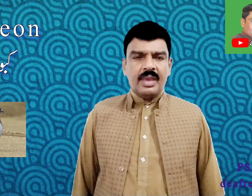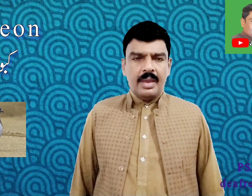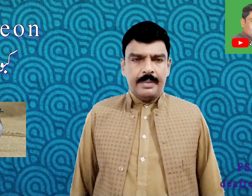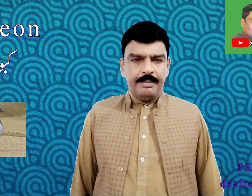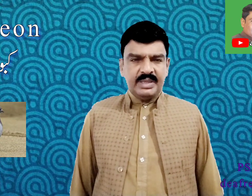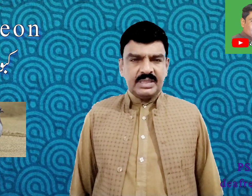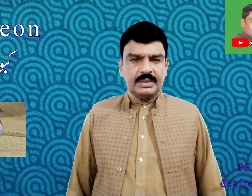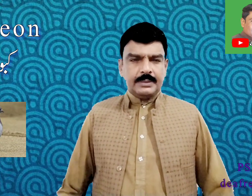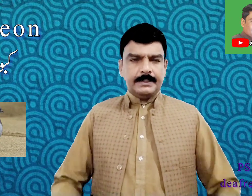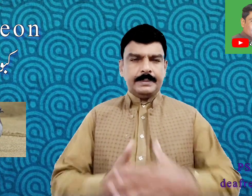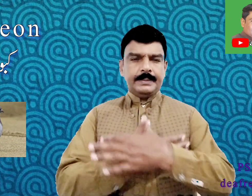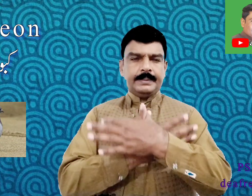pigeon,